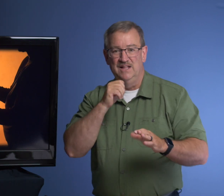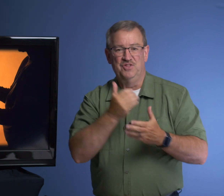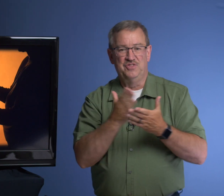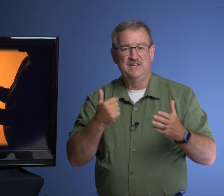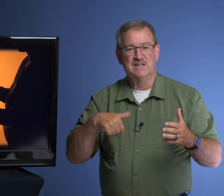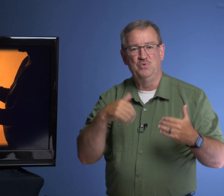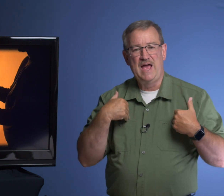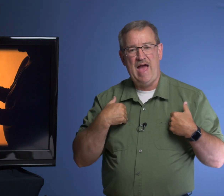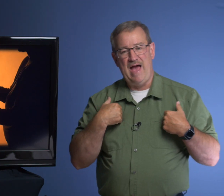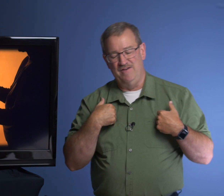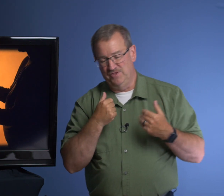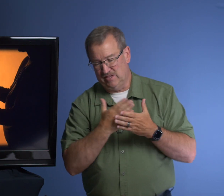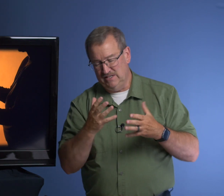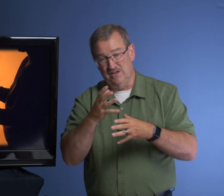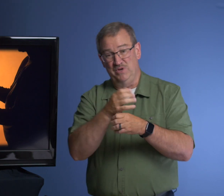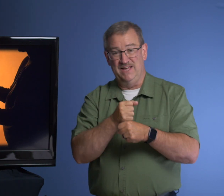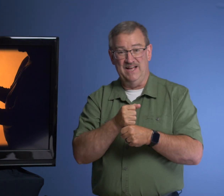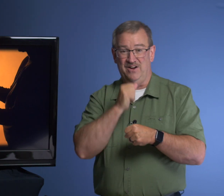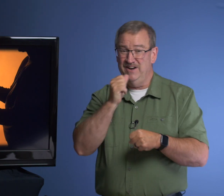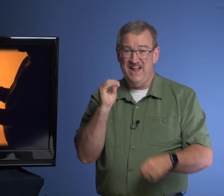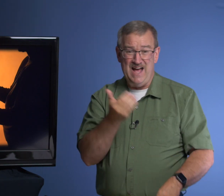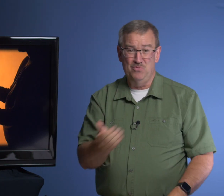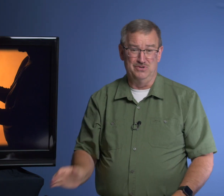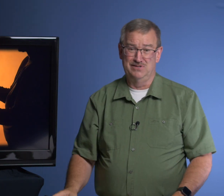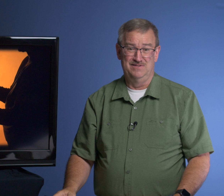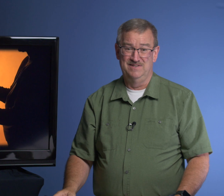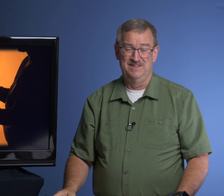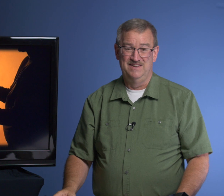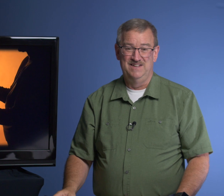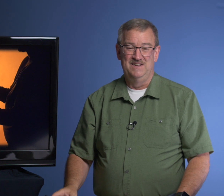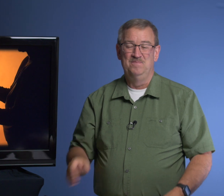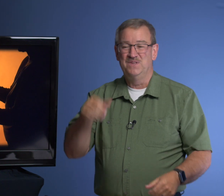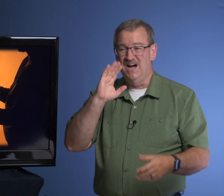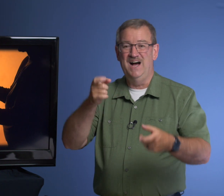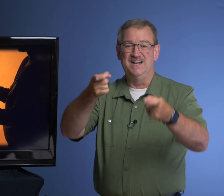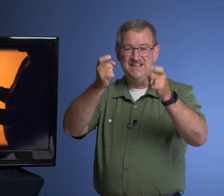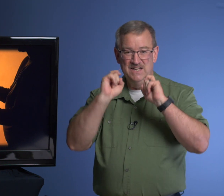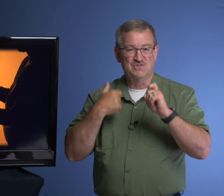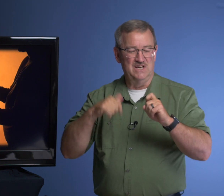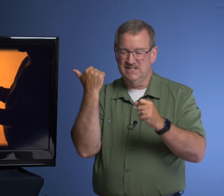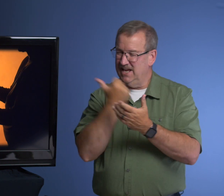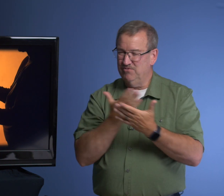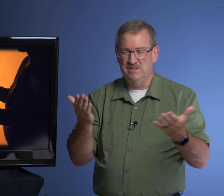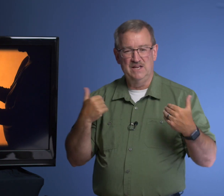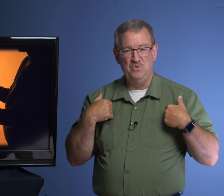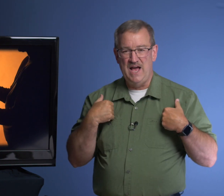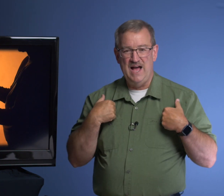The things that we have, the things that we get, are not ours. God gives us everything we have